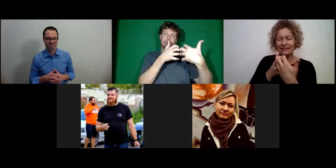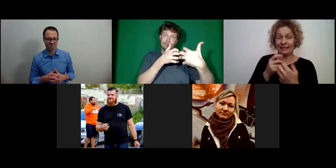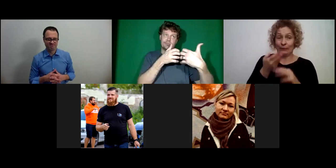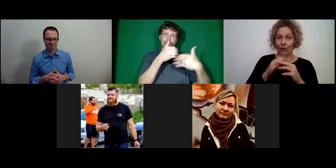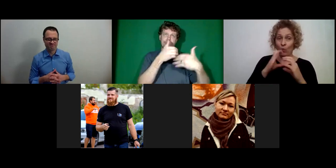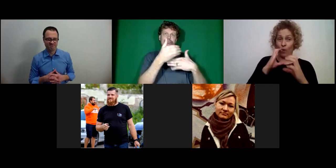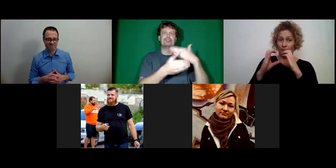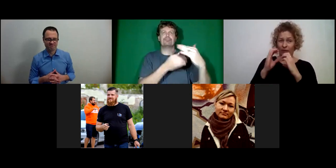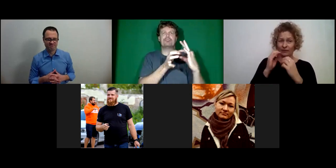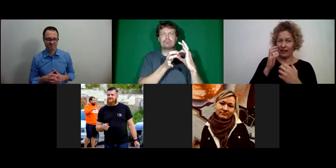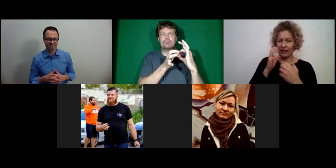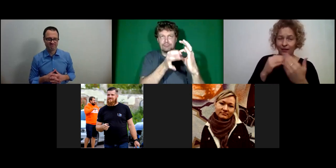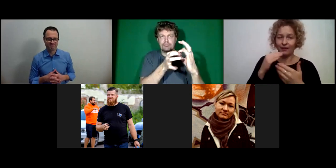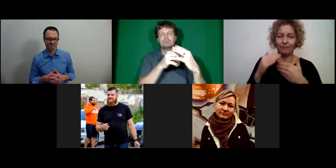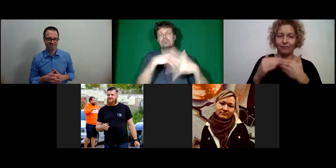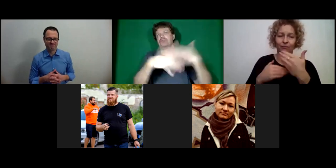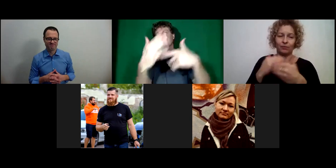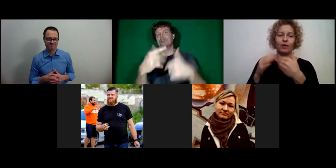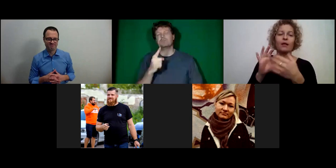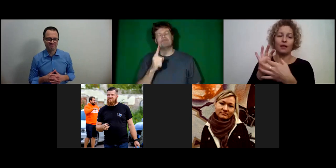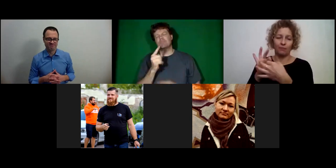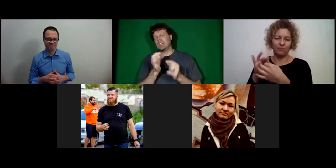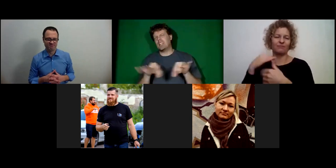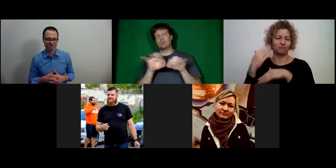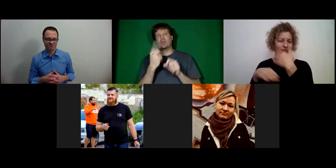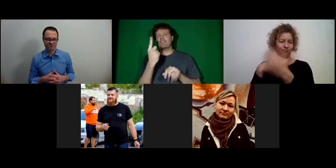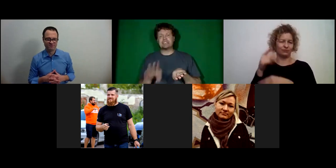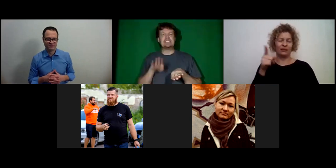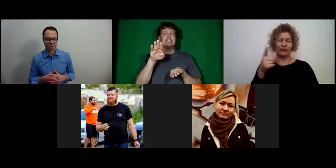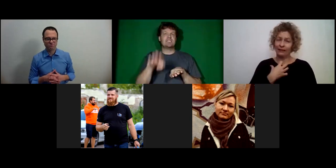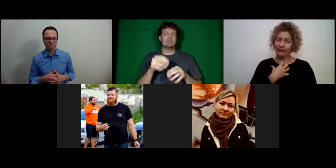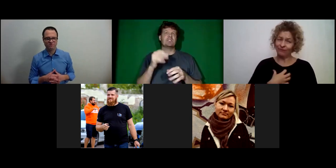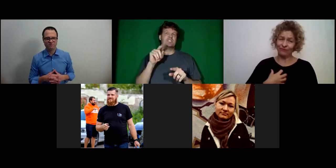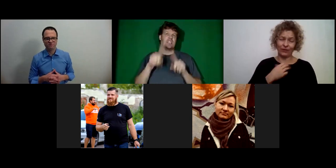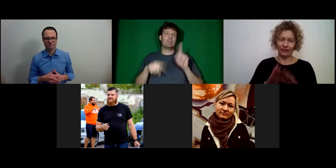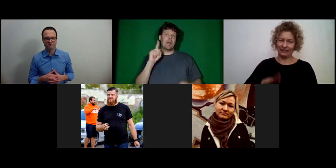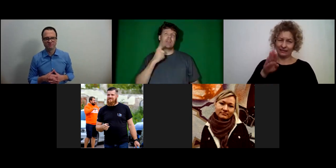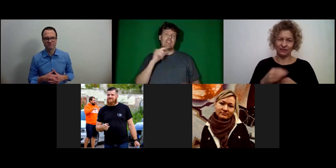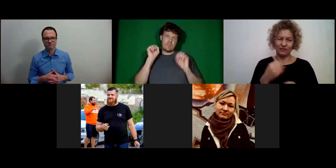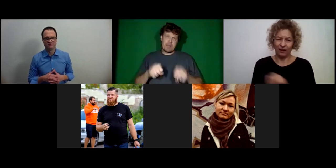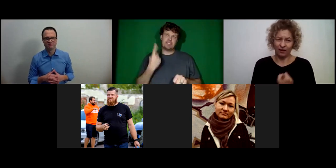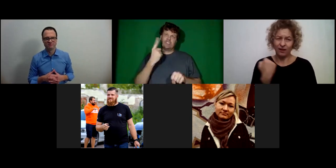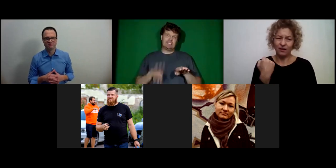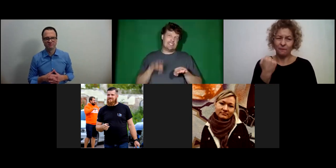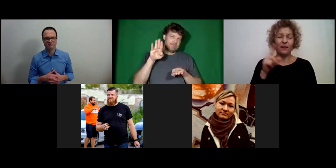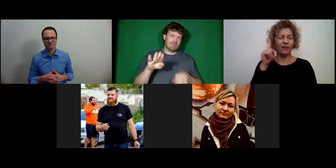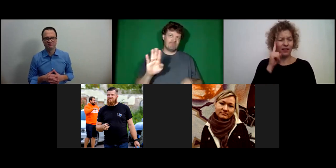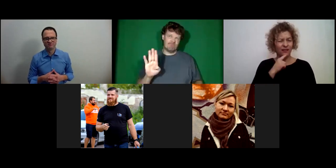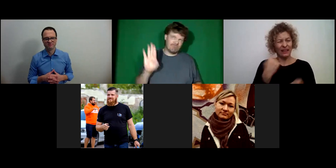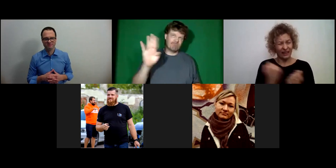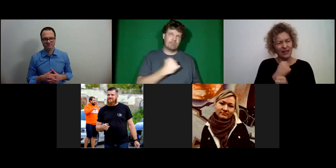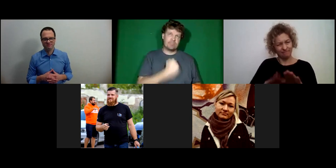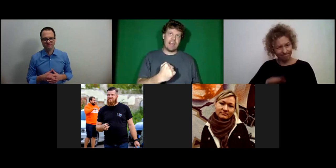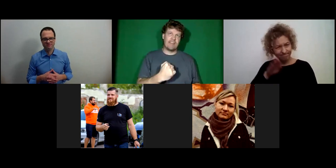can't communicate. And number one is communication. Make sure you can communicate with whoever